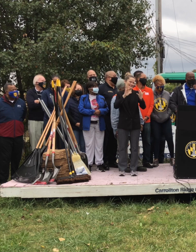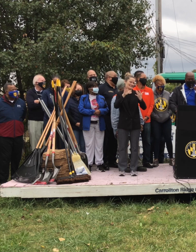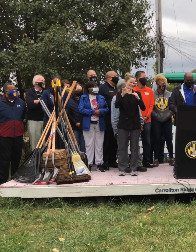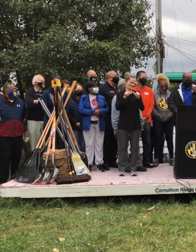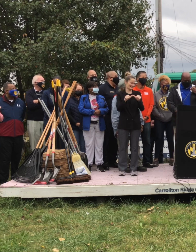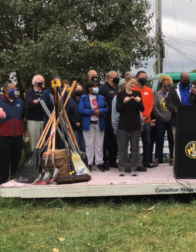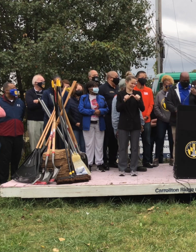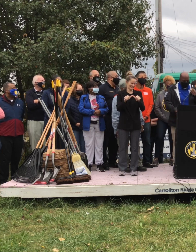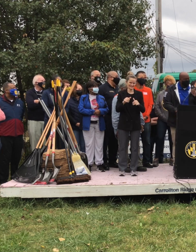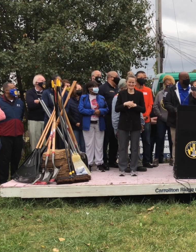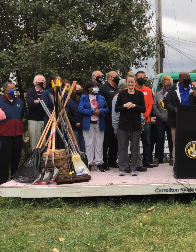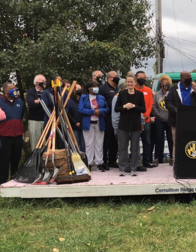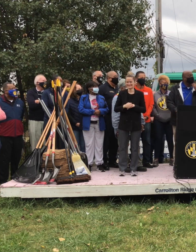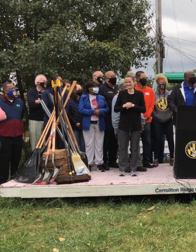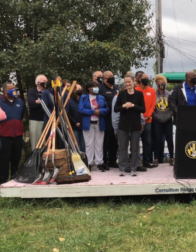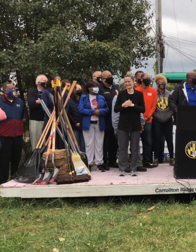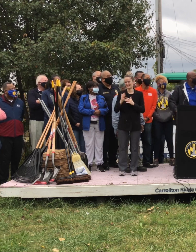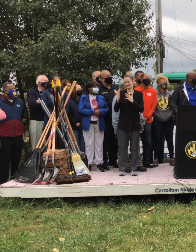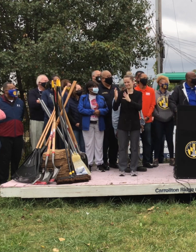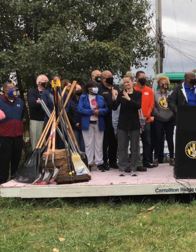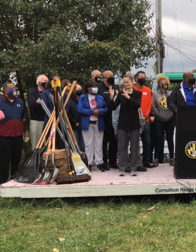All right.